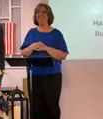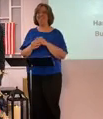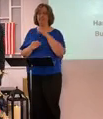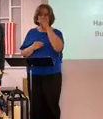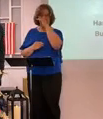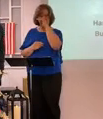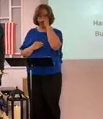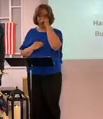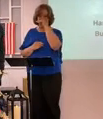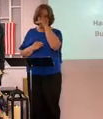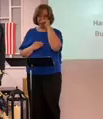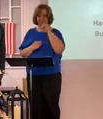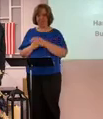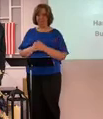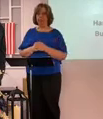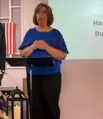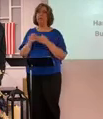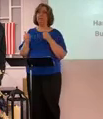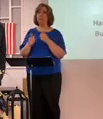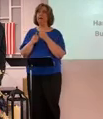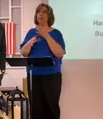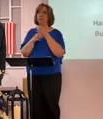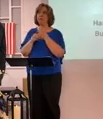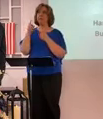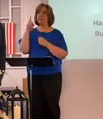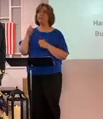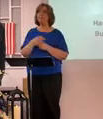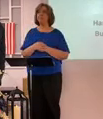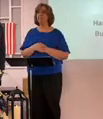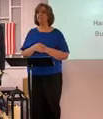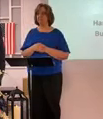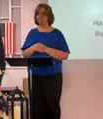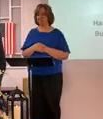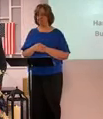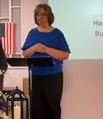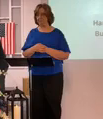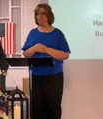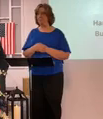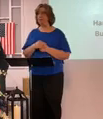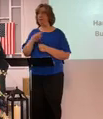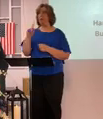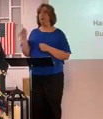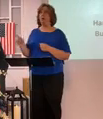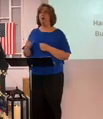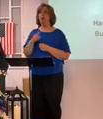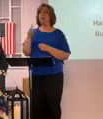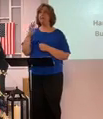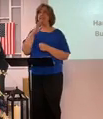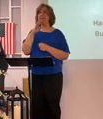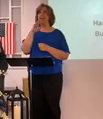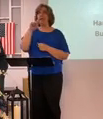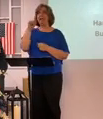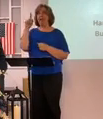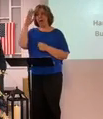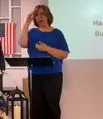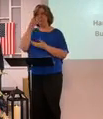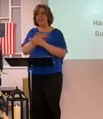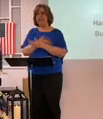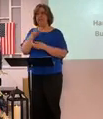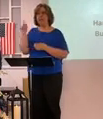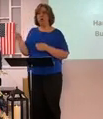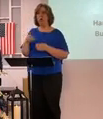that wasn't ours that we just have to follow and trust in, so. And we always say Zachary's like my father, too, so.